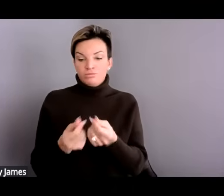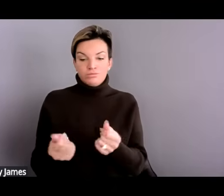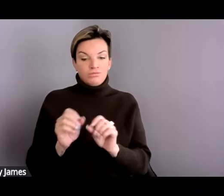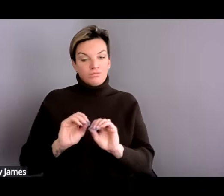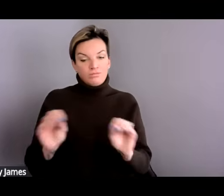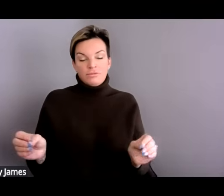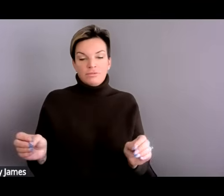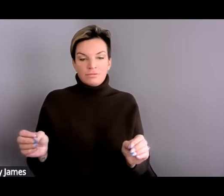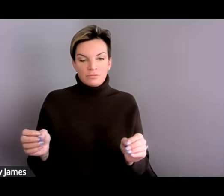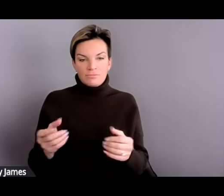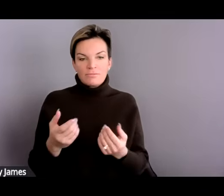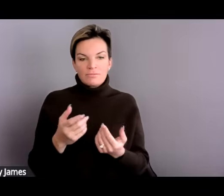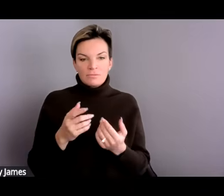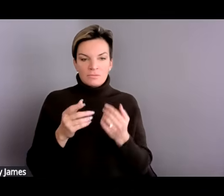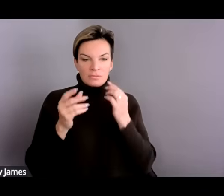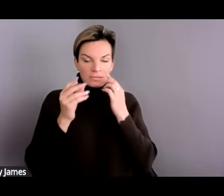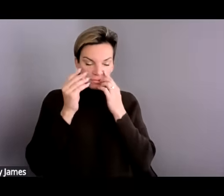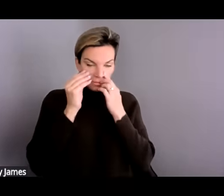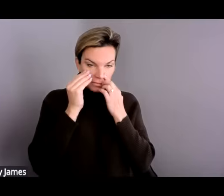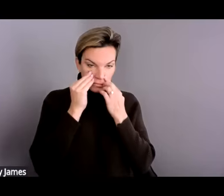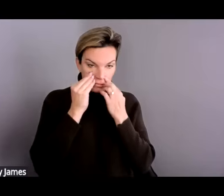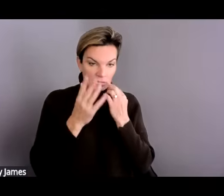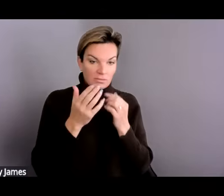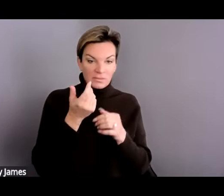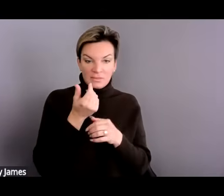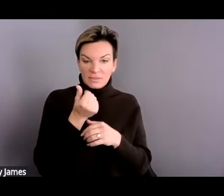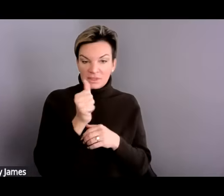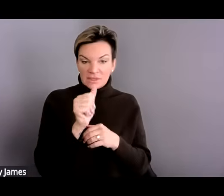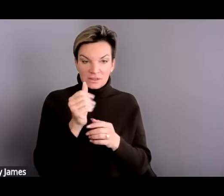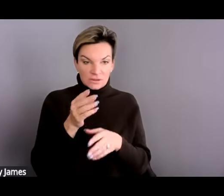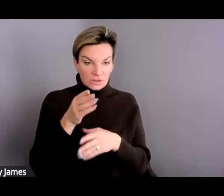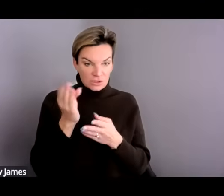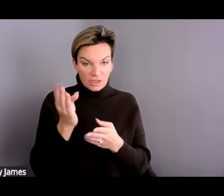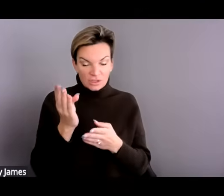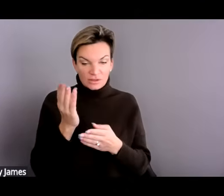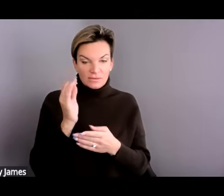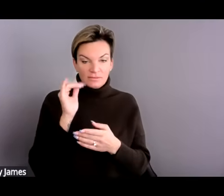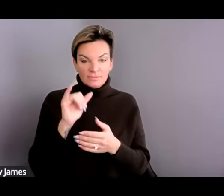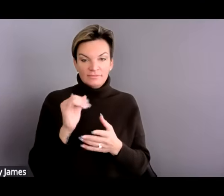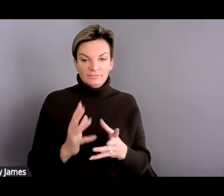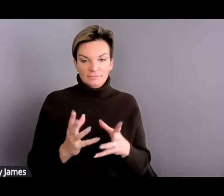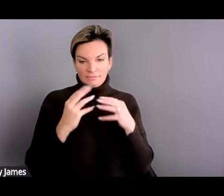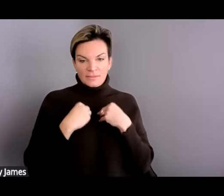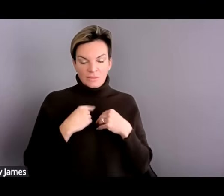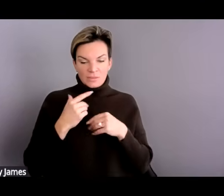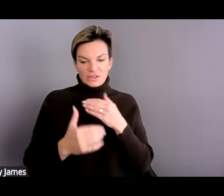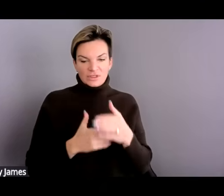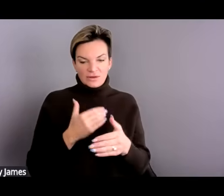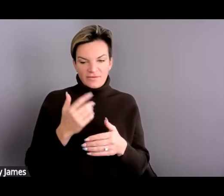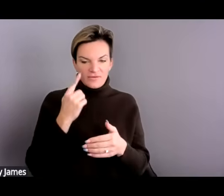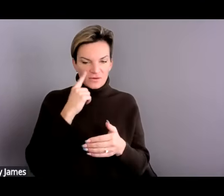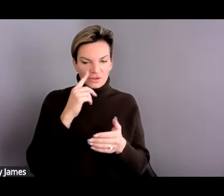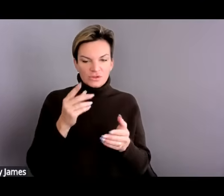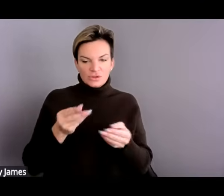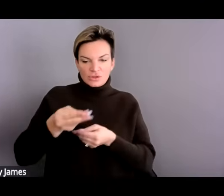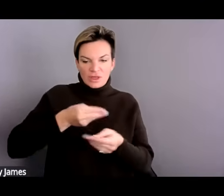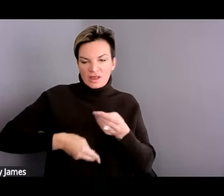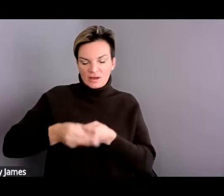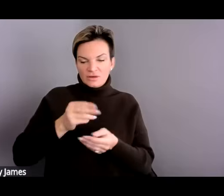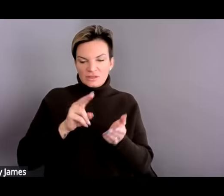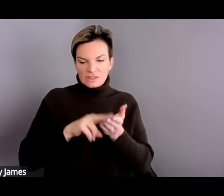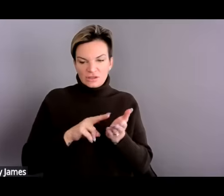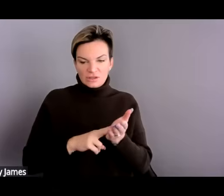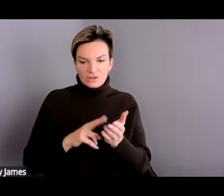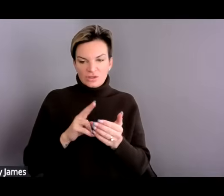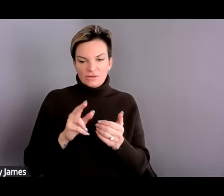no mistake, any suggestion that adopting procedures for circulator signature challenges is